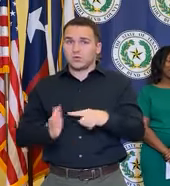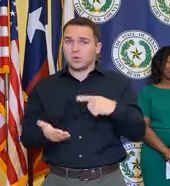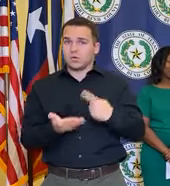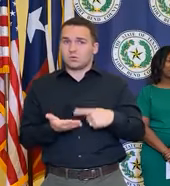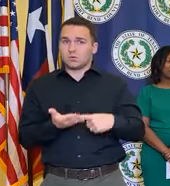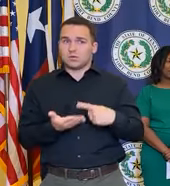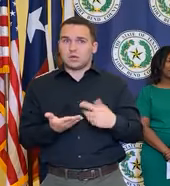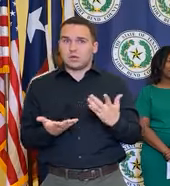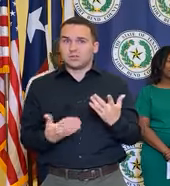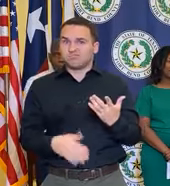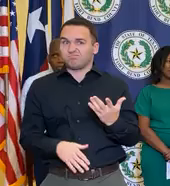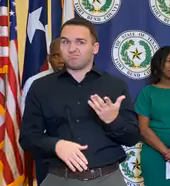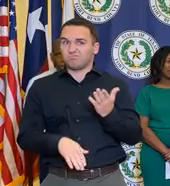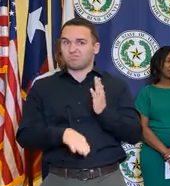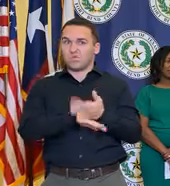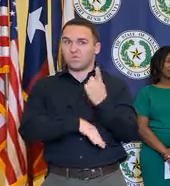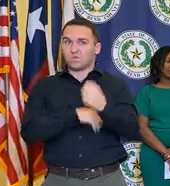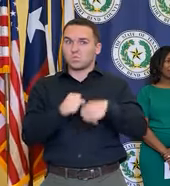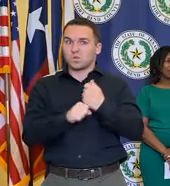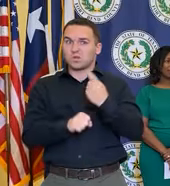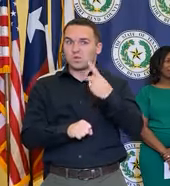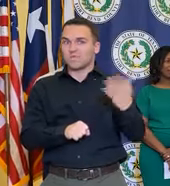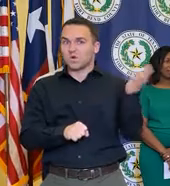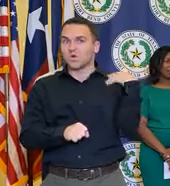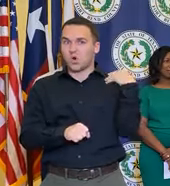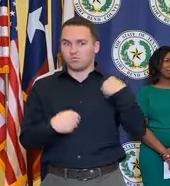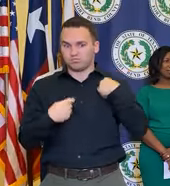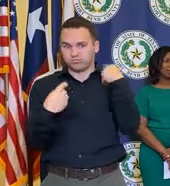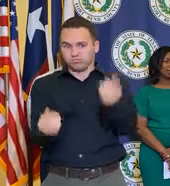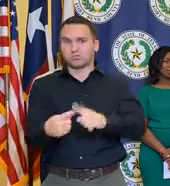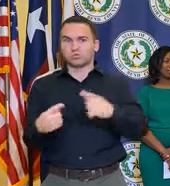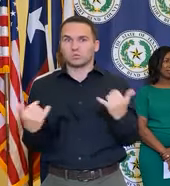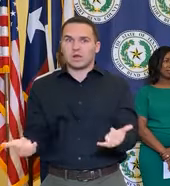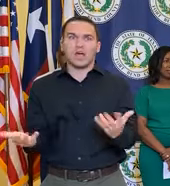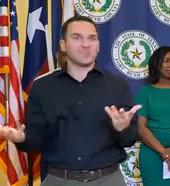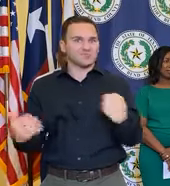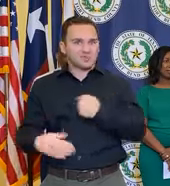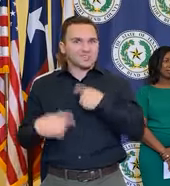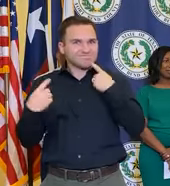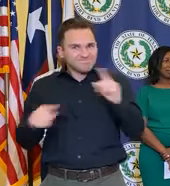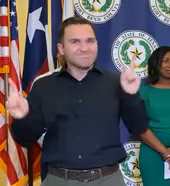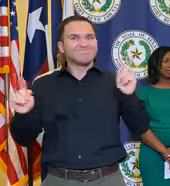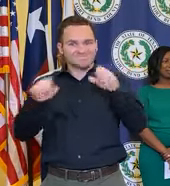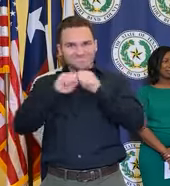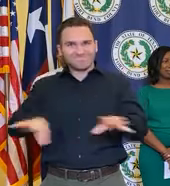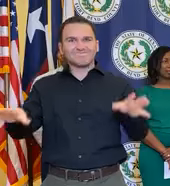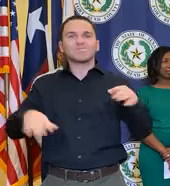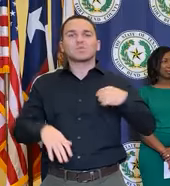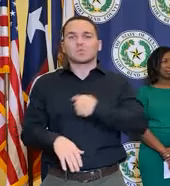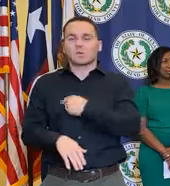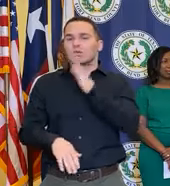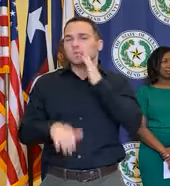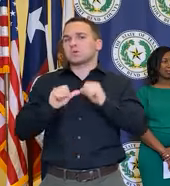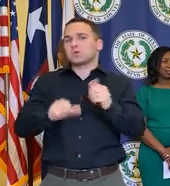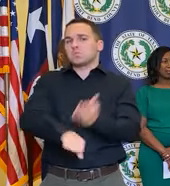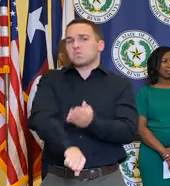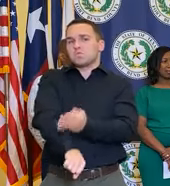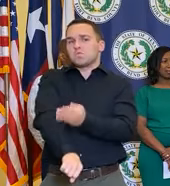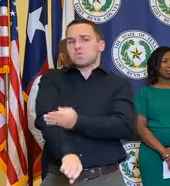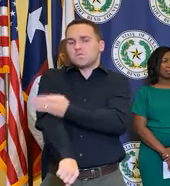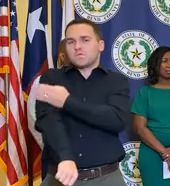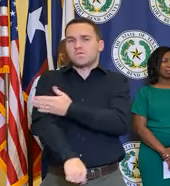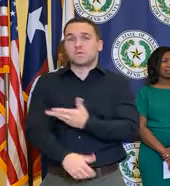maybe more than that. So we are here. It is being launched, and we will continue to improve it. And